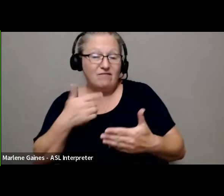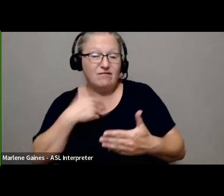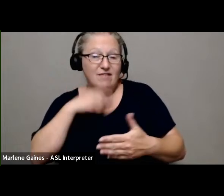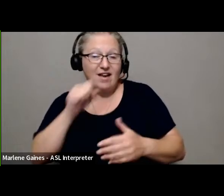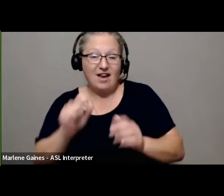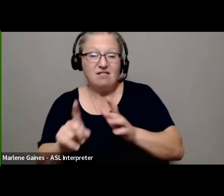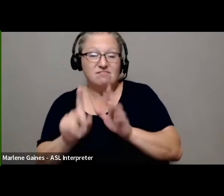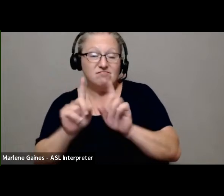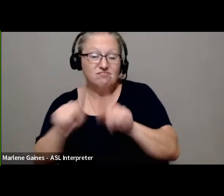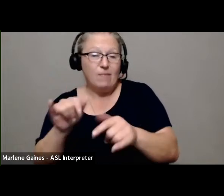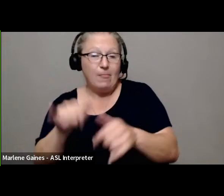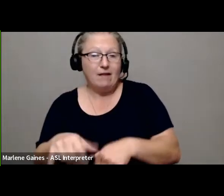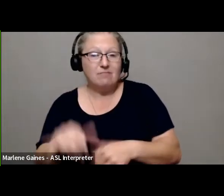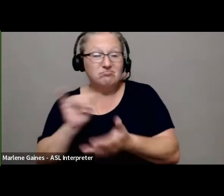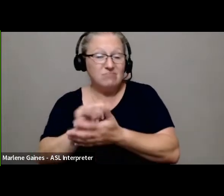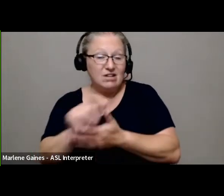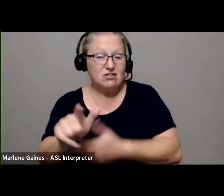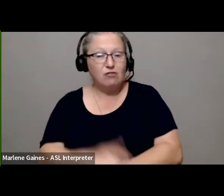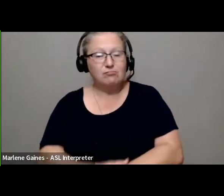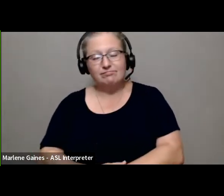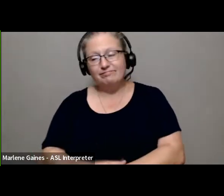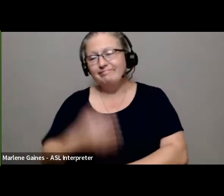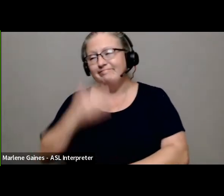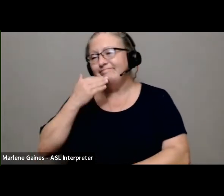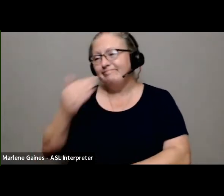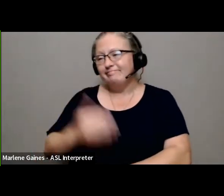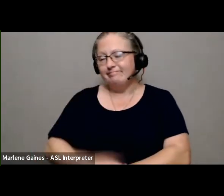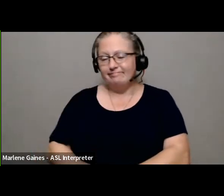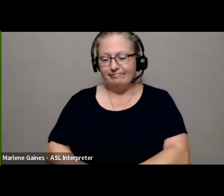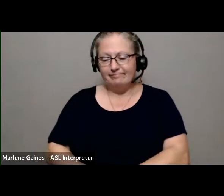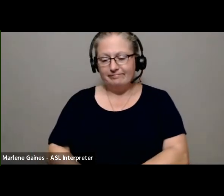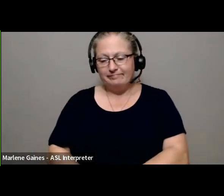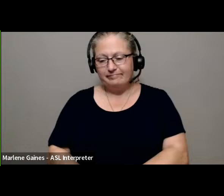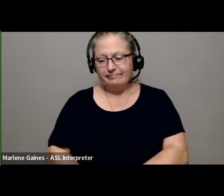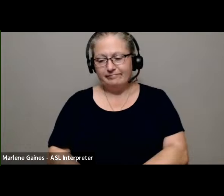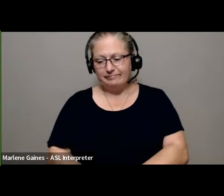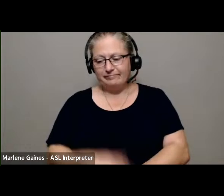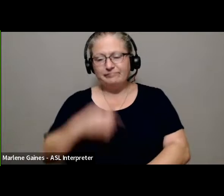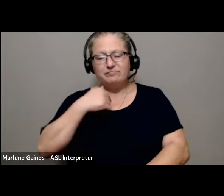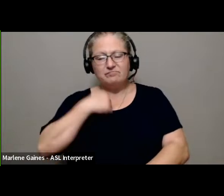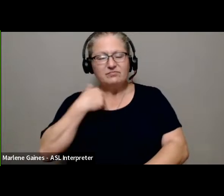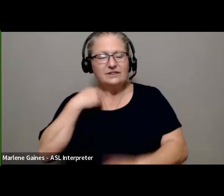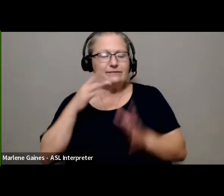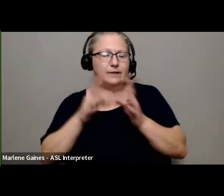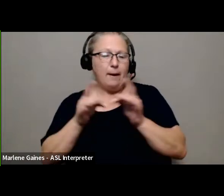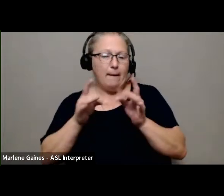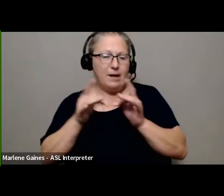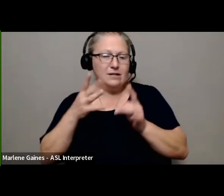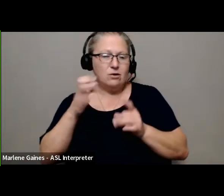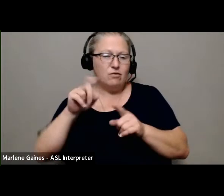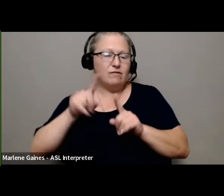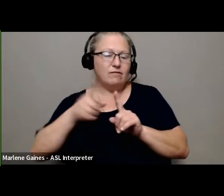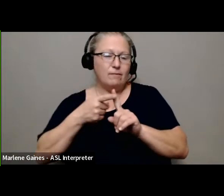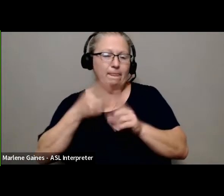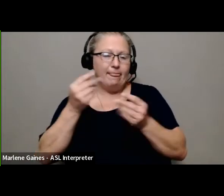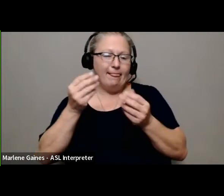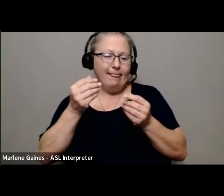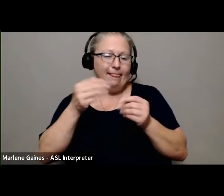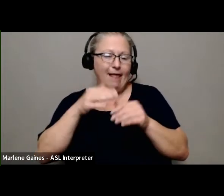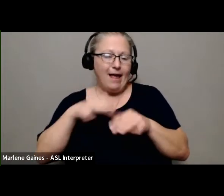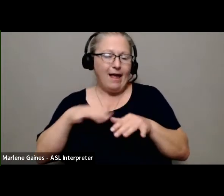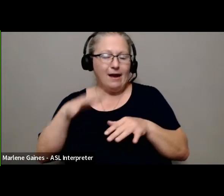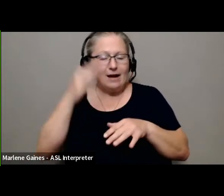that. That's all. Thank you. I have some comments. I want to start with the land